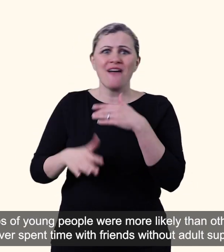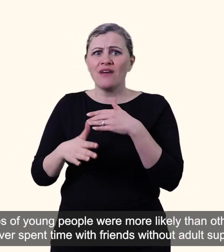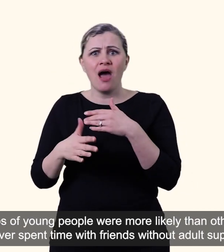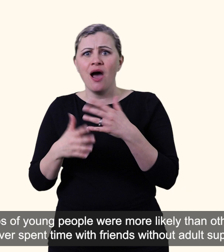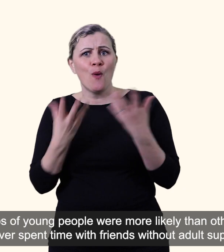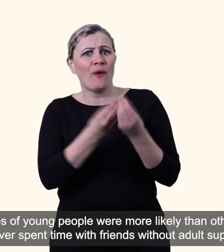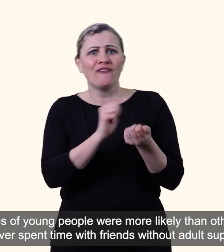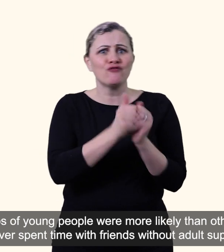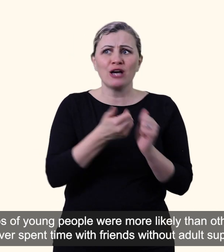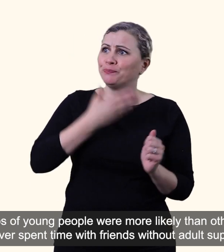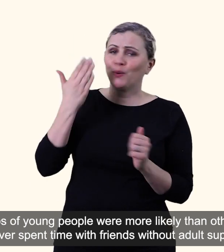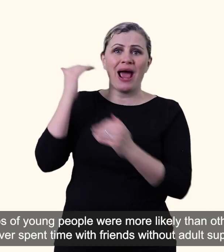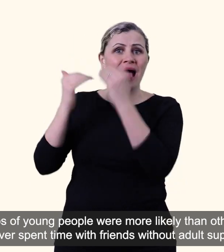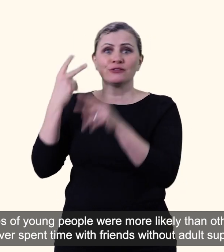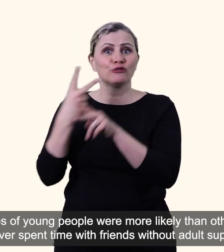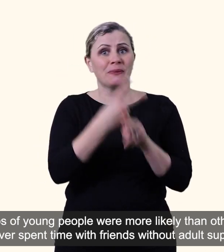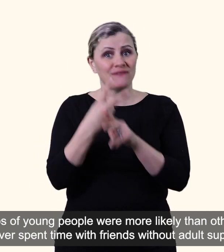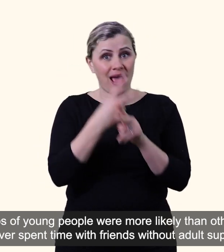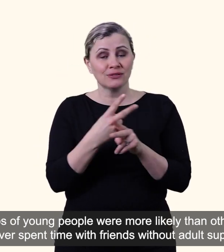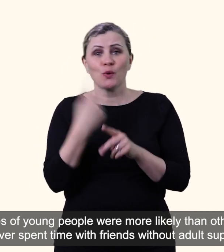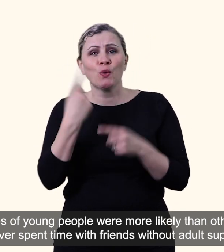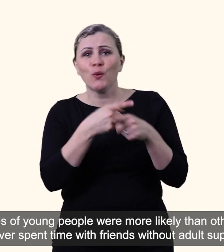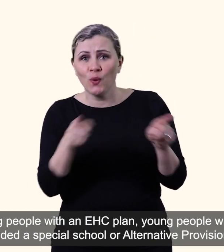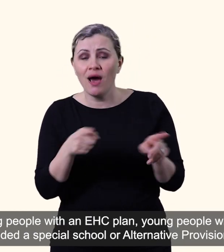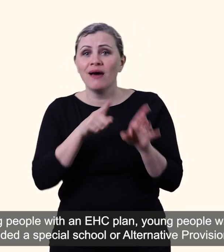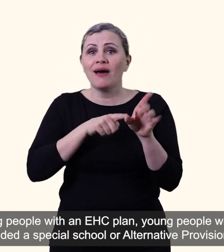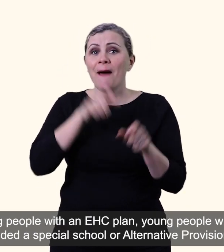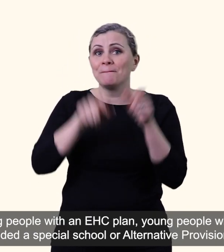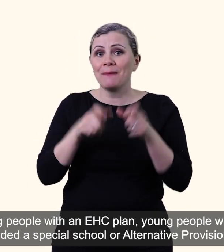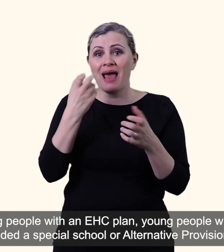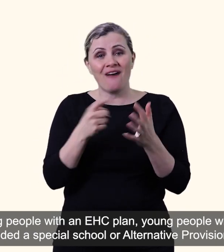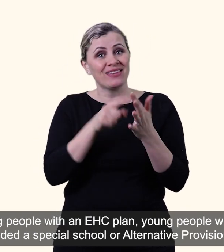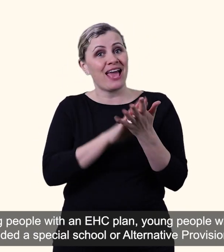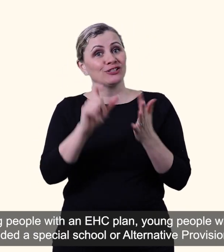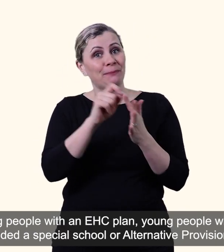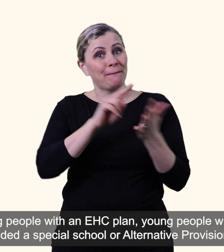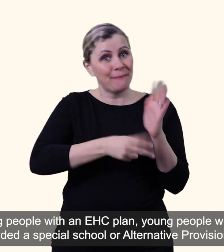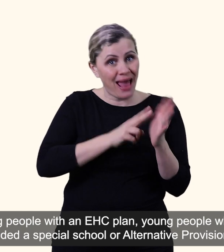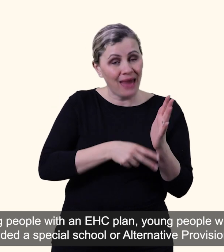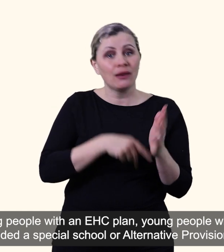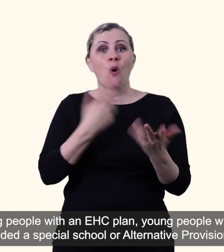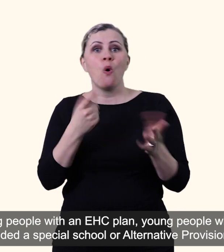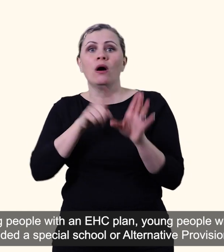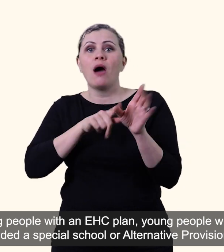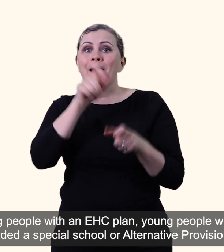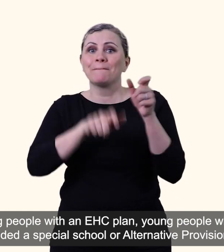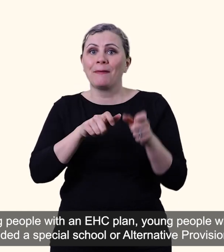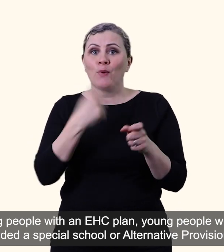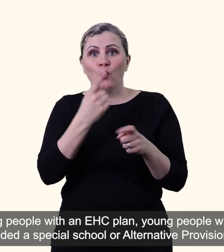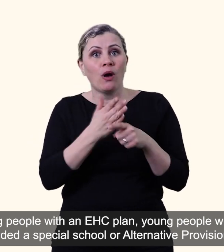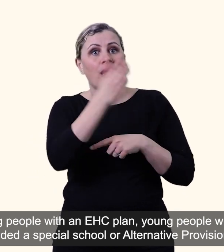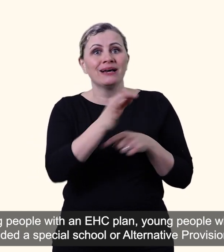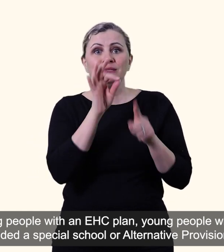to say that they never spent time with friends without adult supervision. young people with an EHC plan, young people